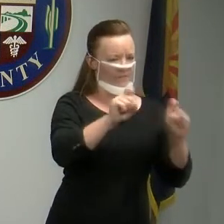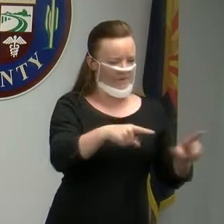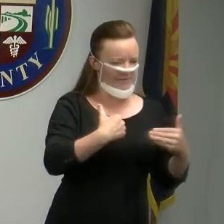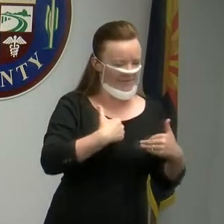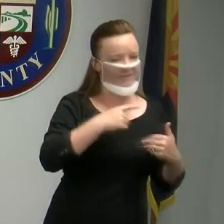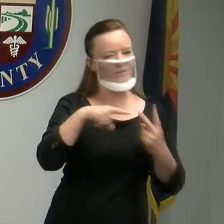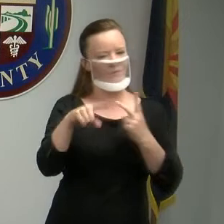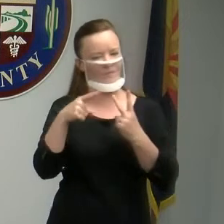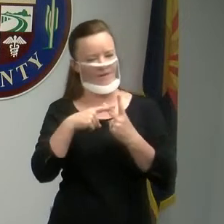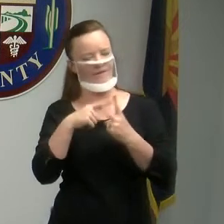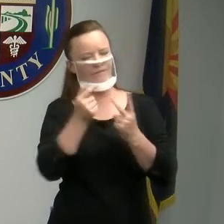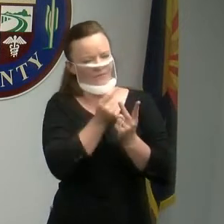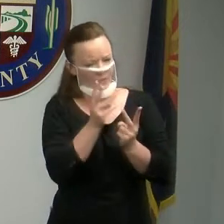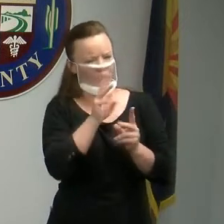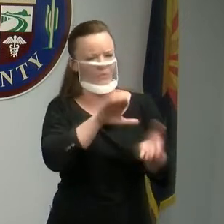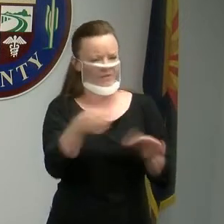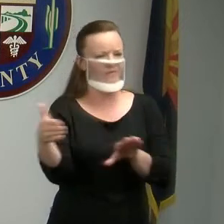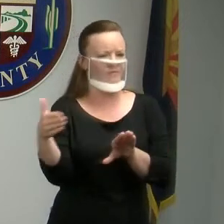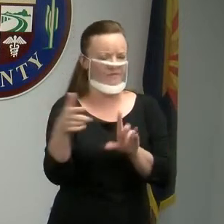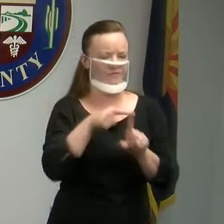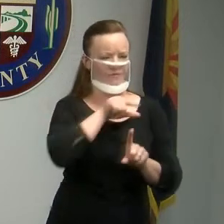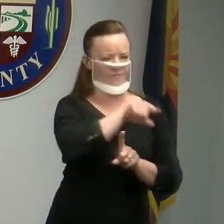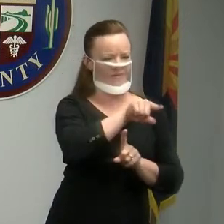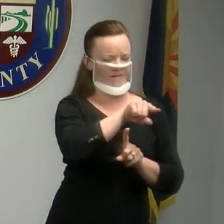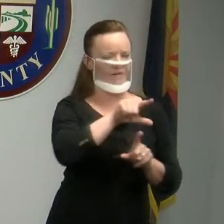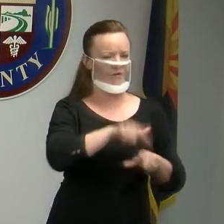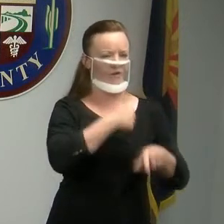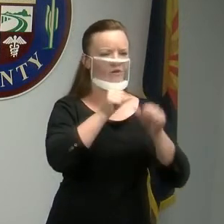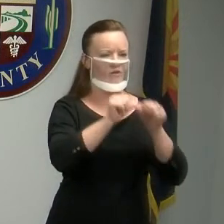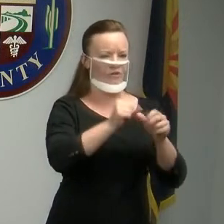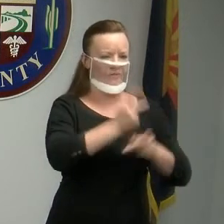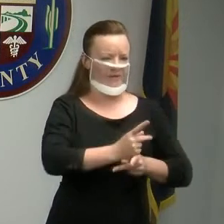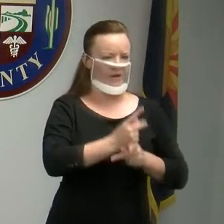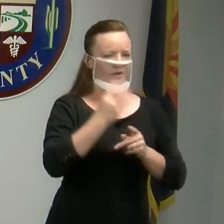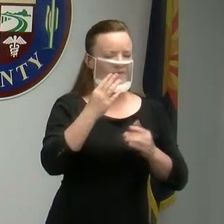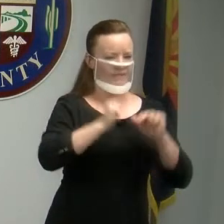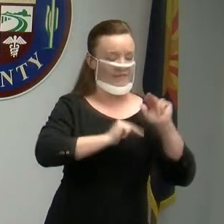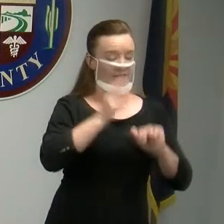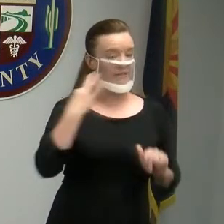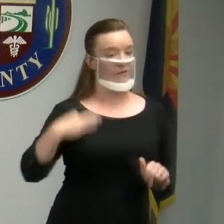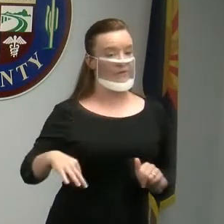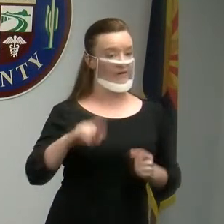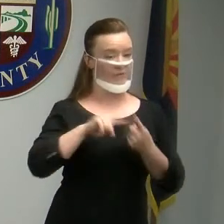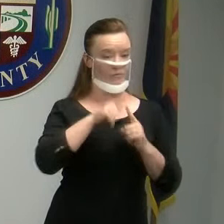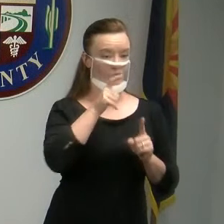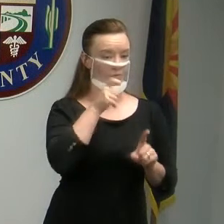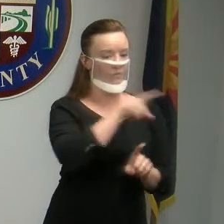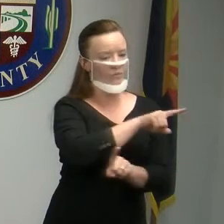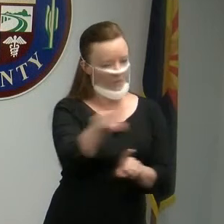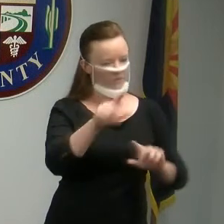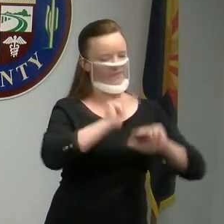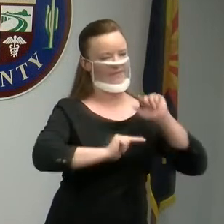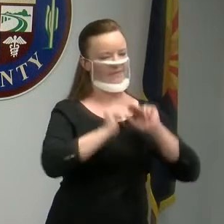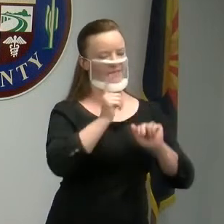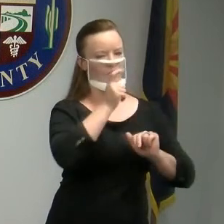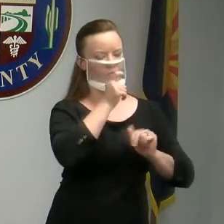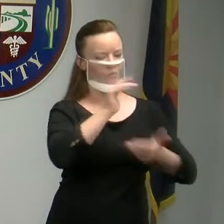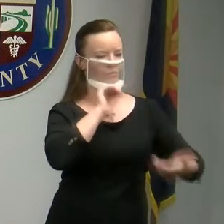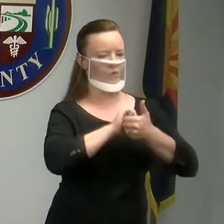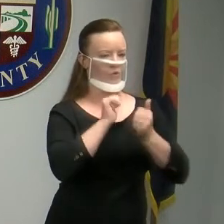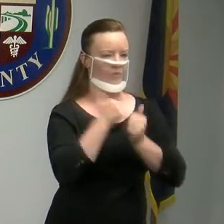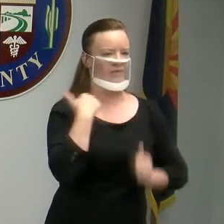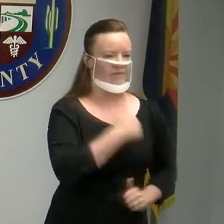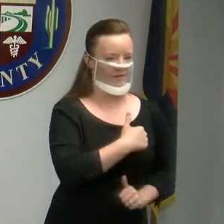the long-term care facilities partnering with us to make sure that when we have a single case identified in either staff